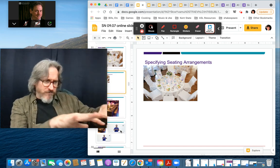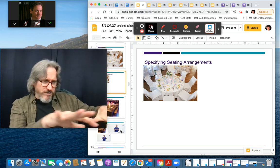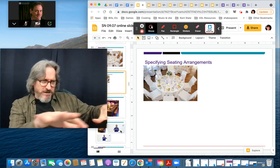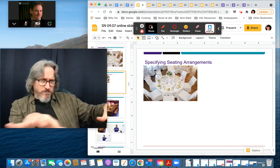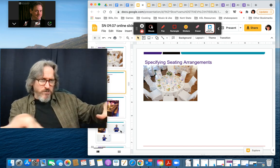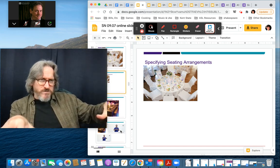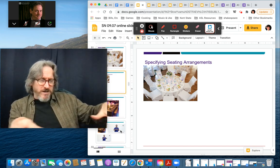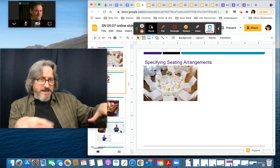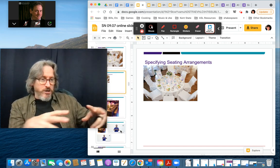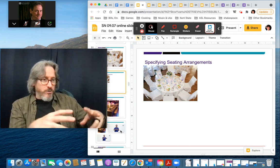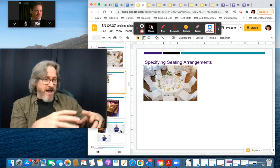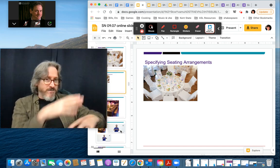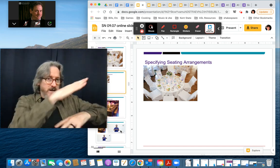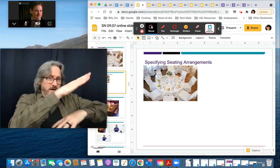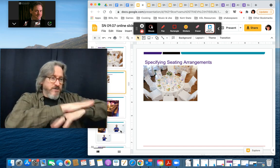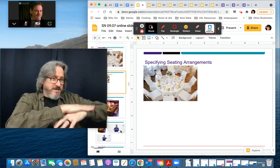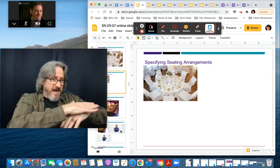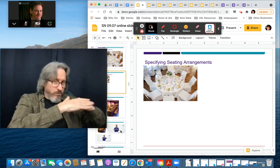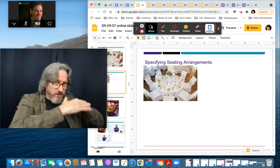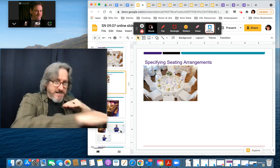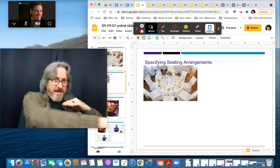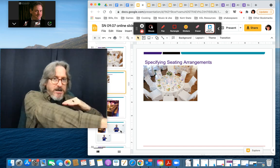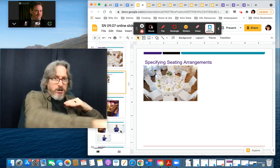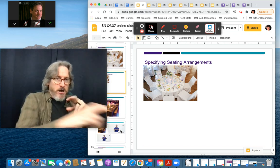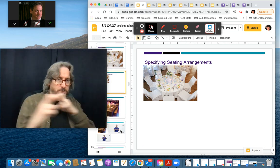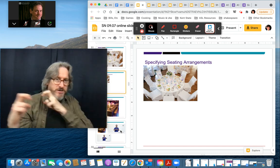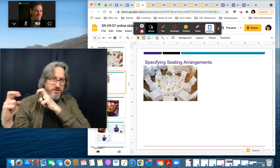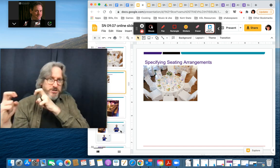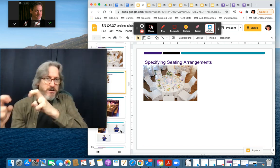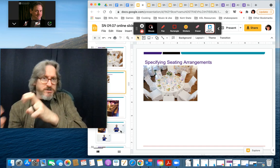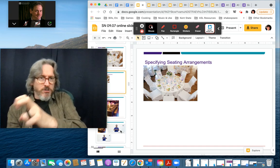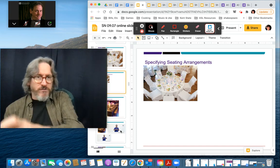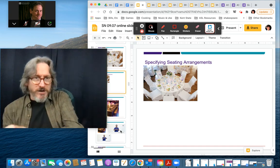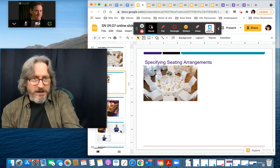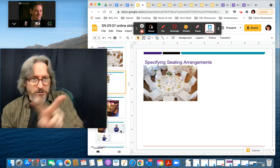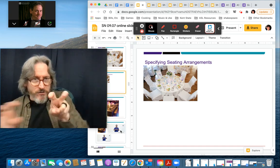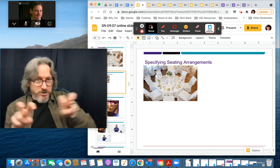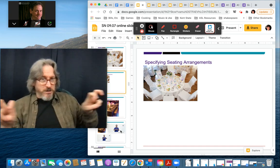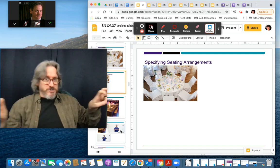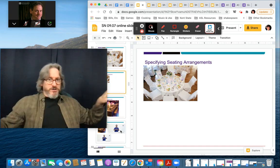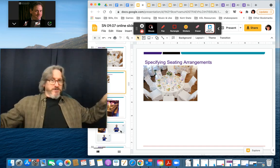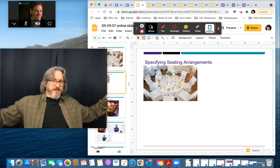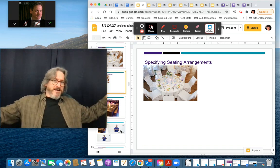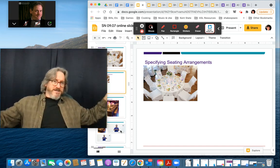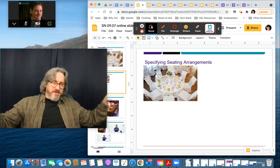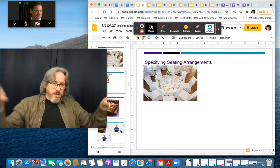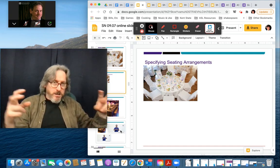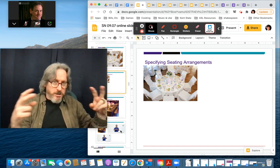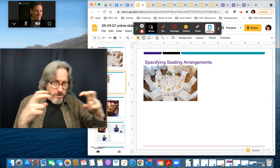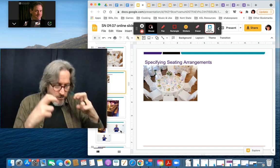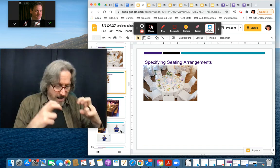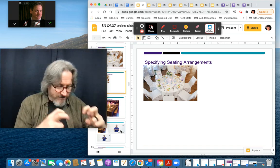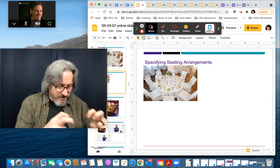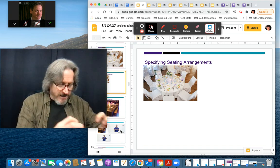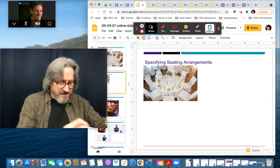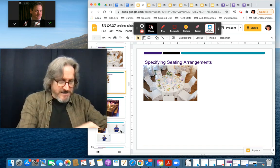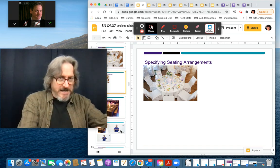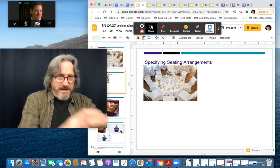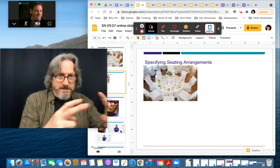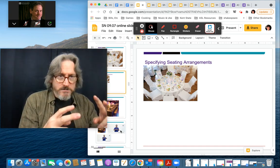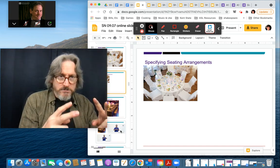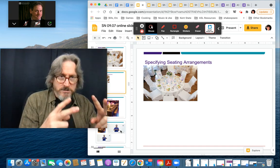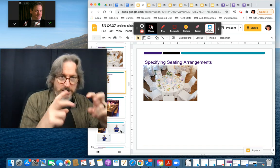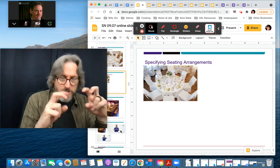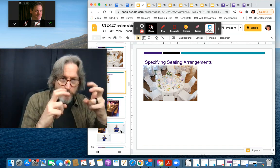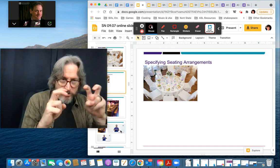and everything moves around, like you don't have the table is here, but the chairs are over here or the chairs are doing this. You have to like see